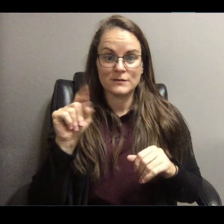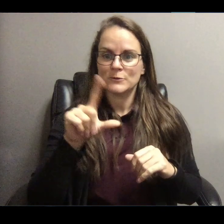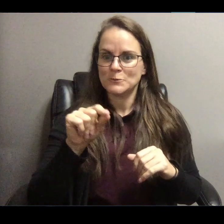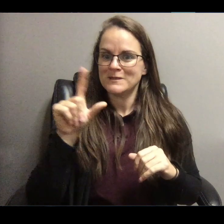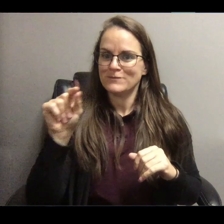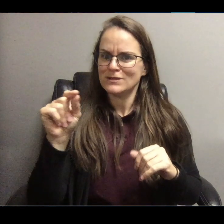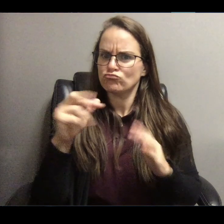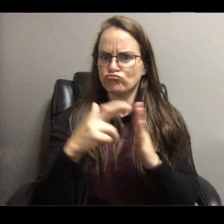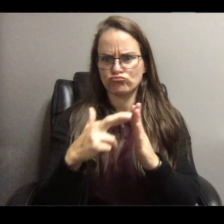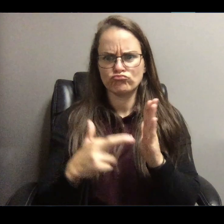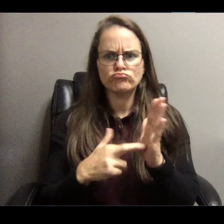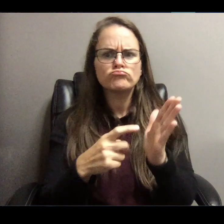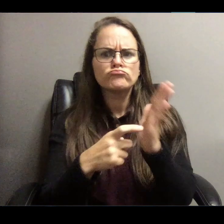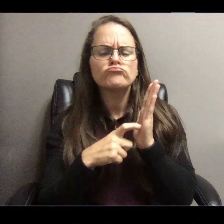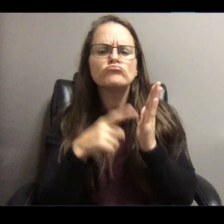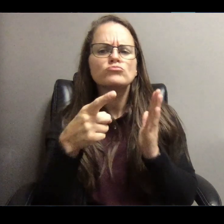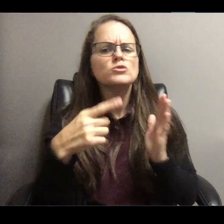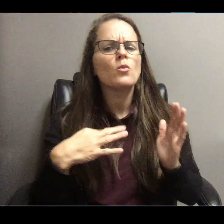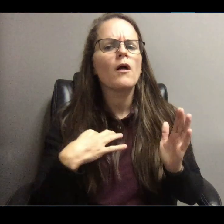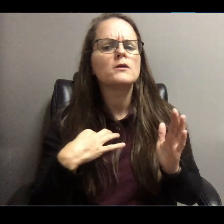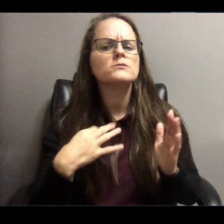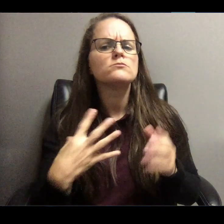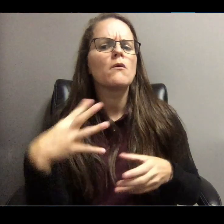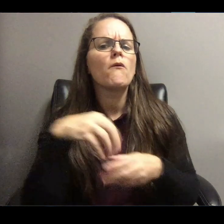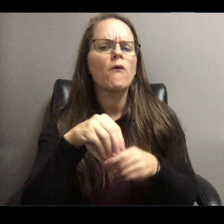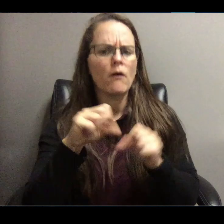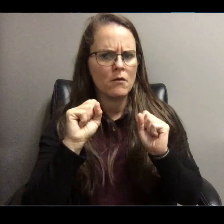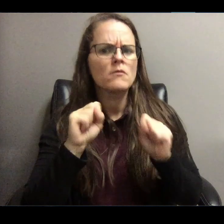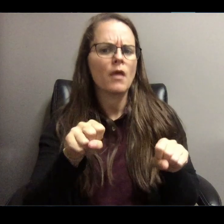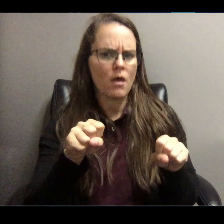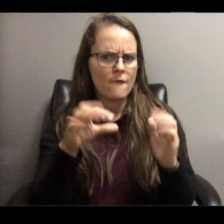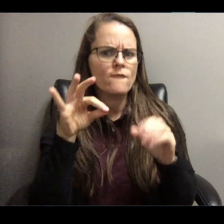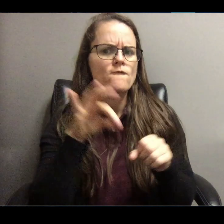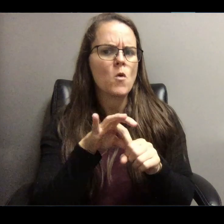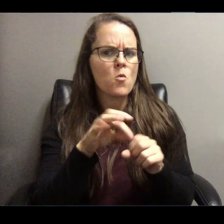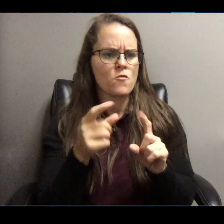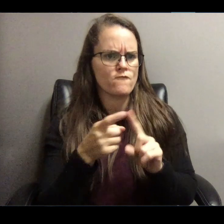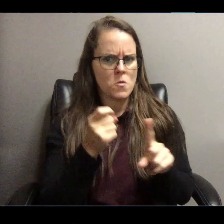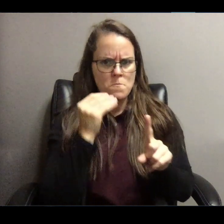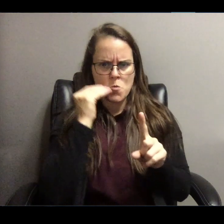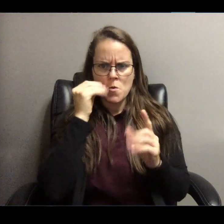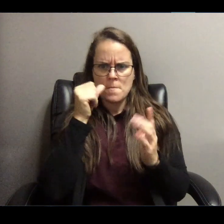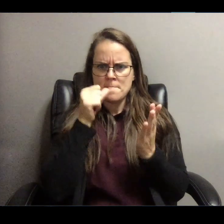Now, there are some rules for those who is eligible to vote by absentee ballot.